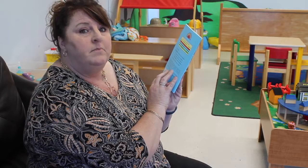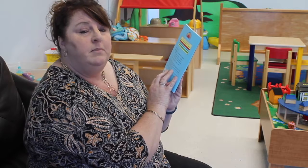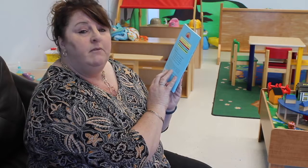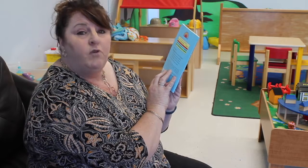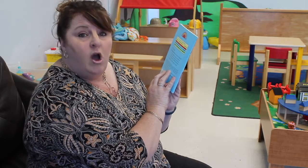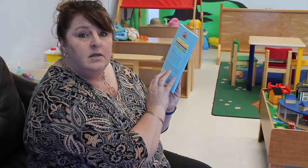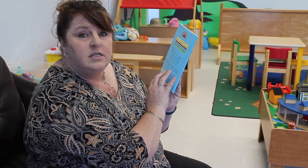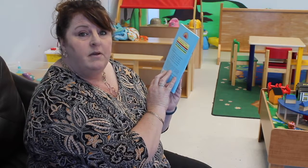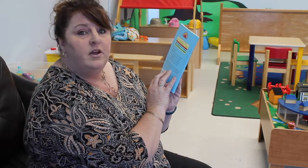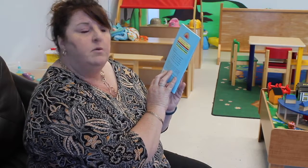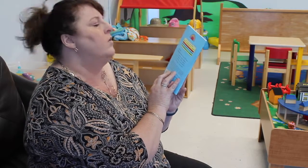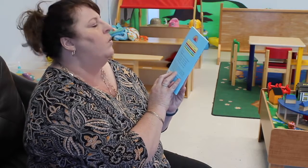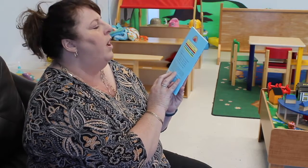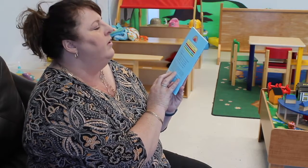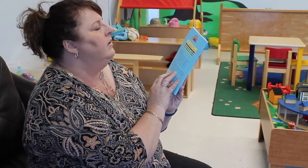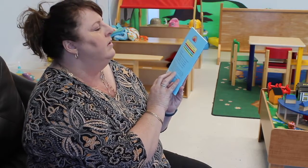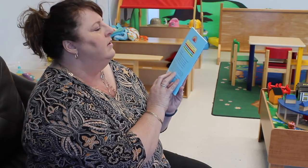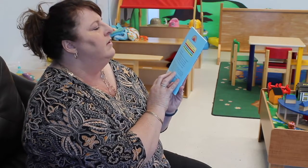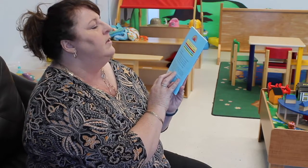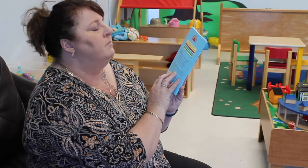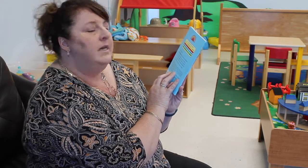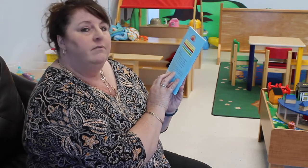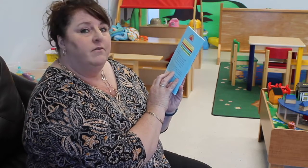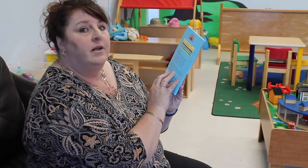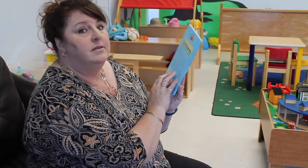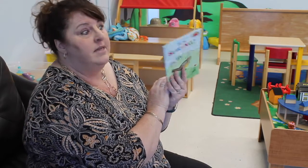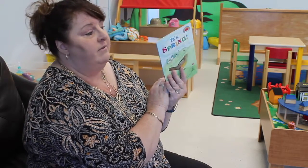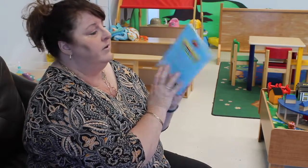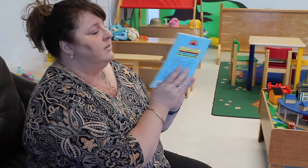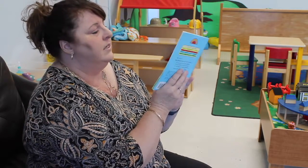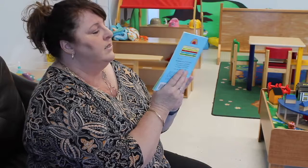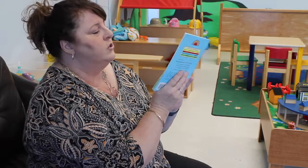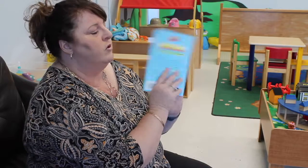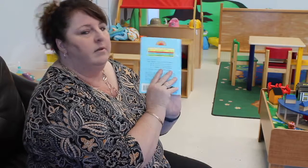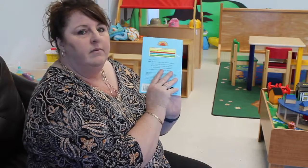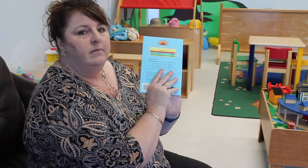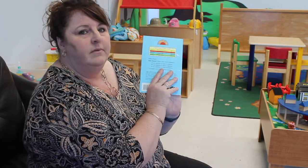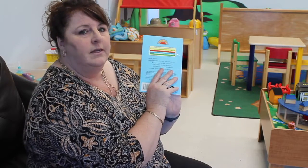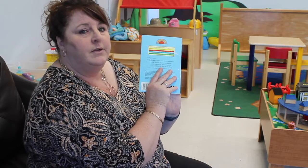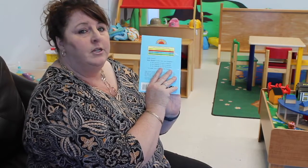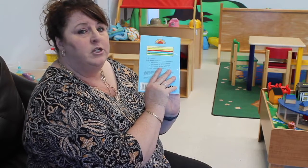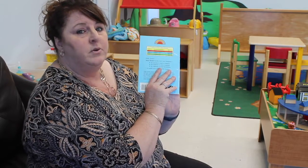pee-pee frogs. You might find them out in the water. You might even find some daffodils like in this story. Let's get ready to do another